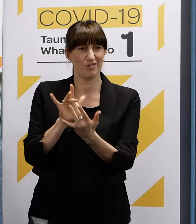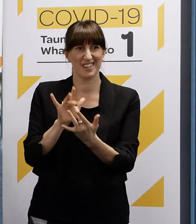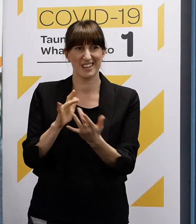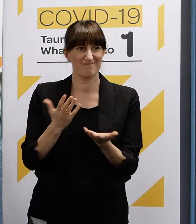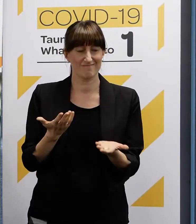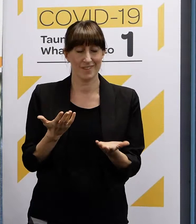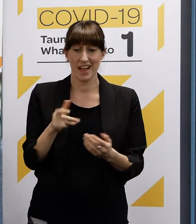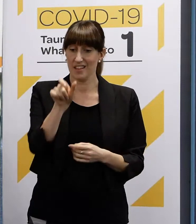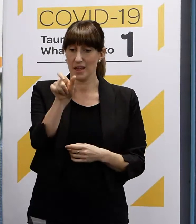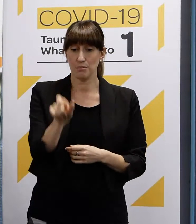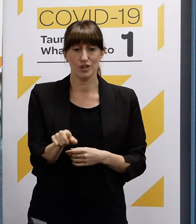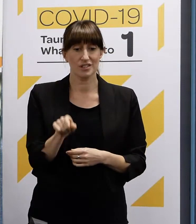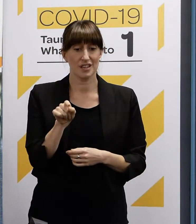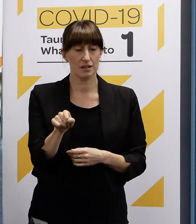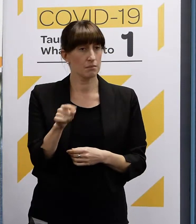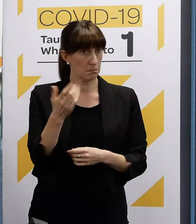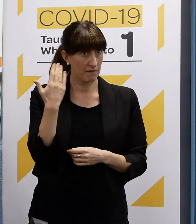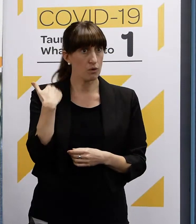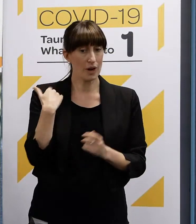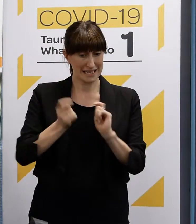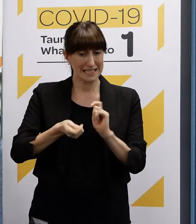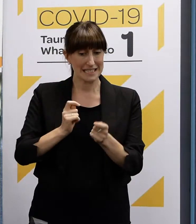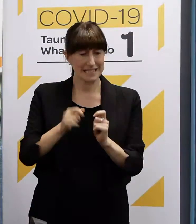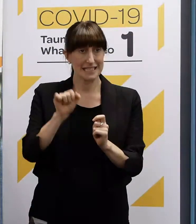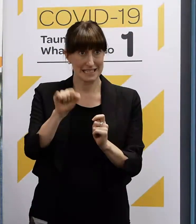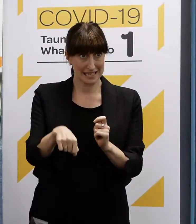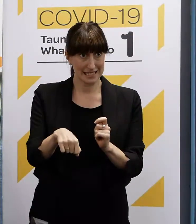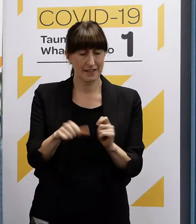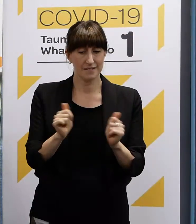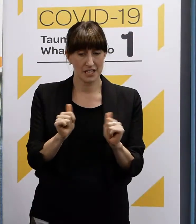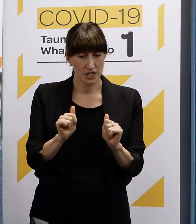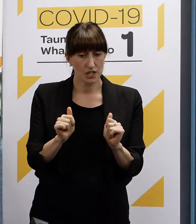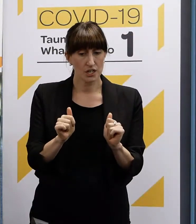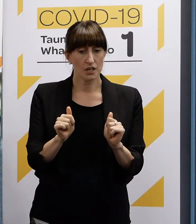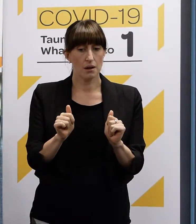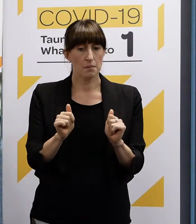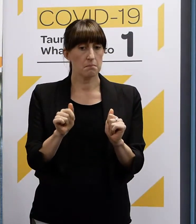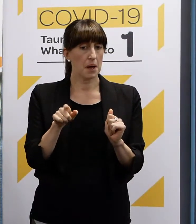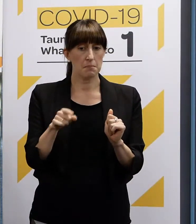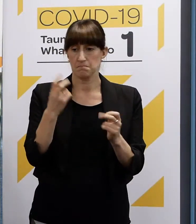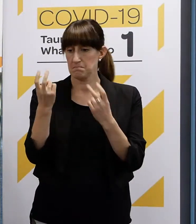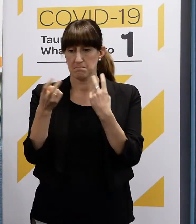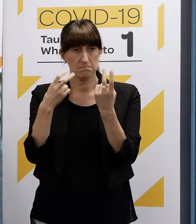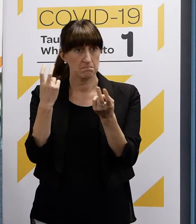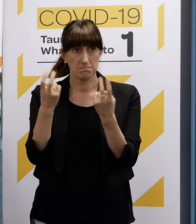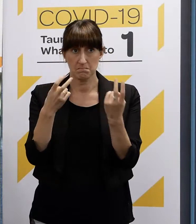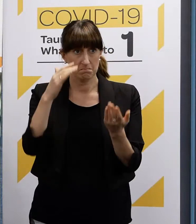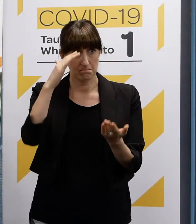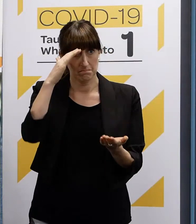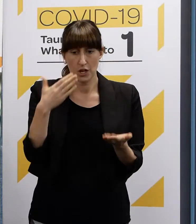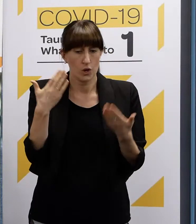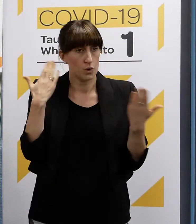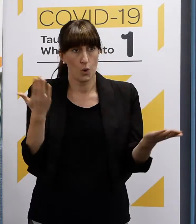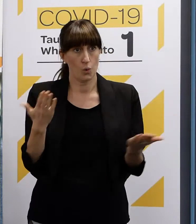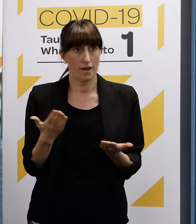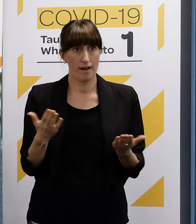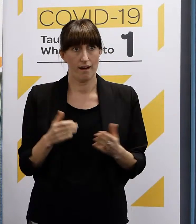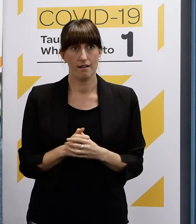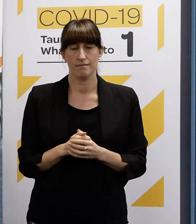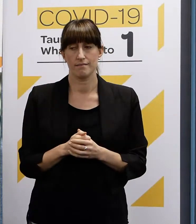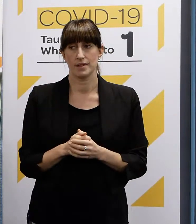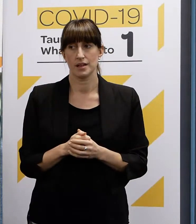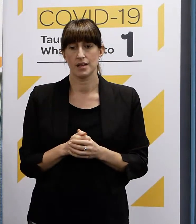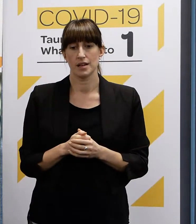who has had a test, but we are now not able to locate them. So we have referred them